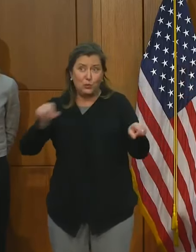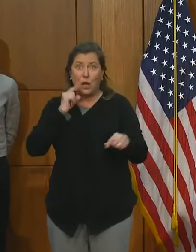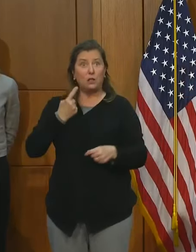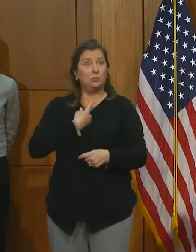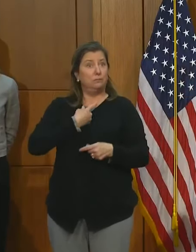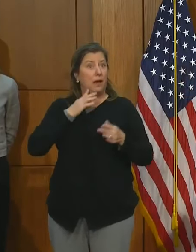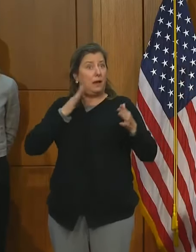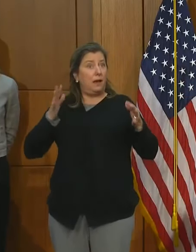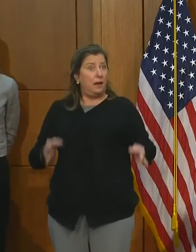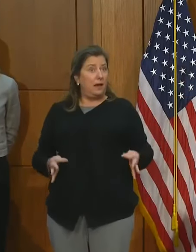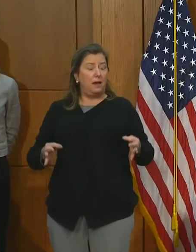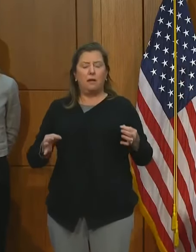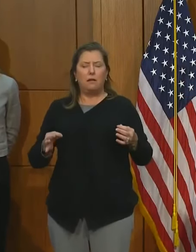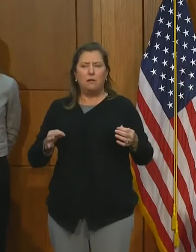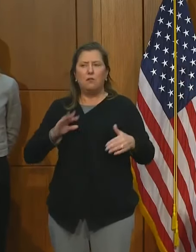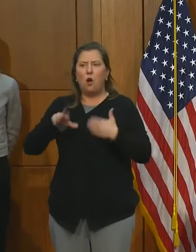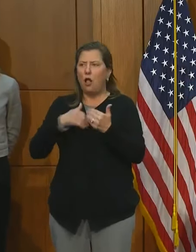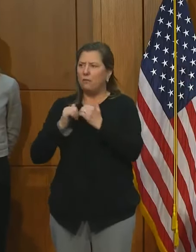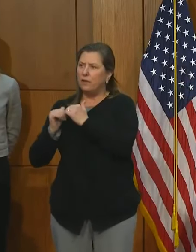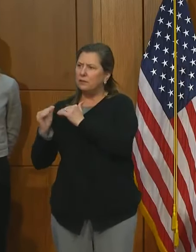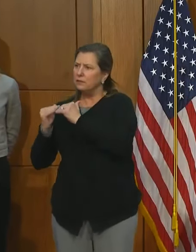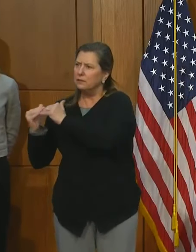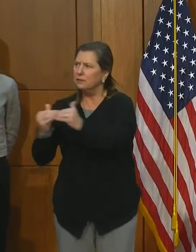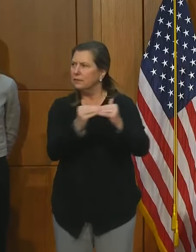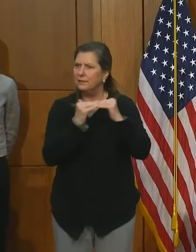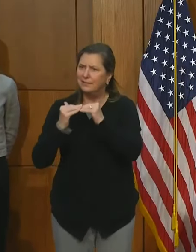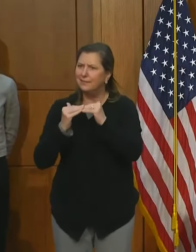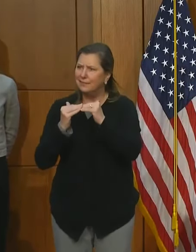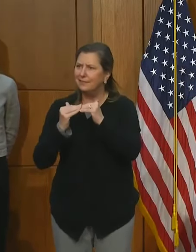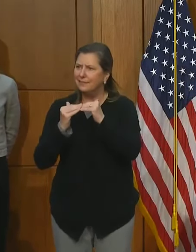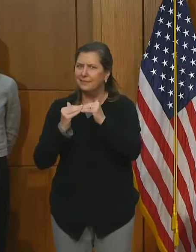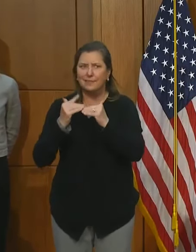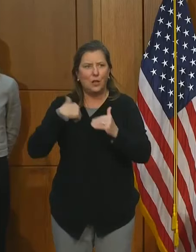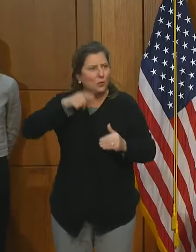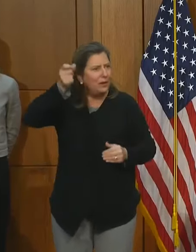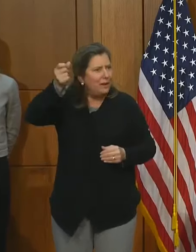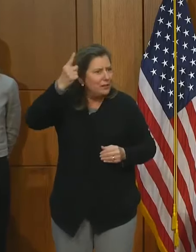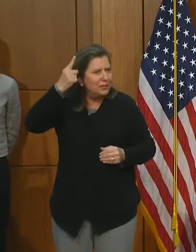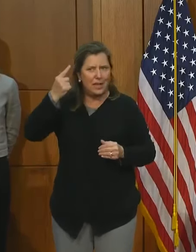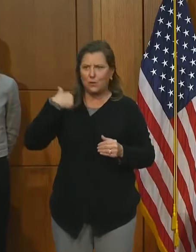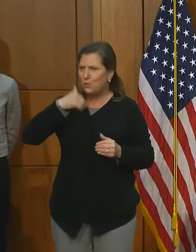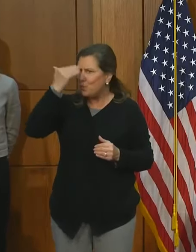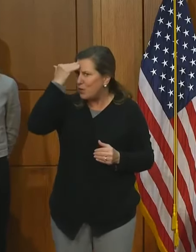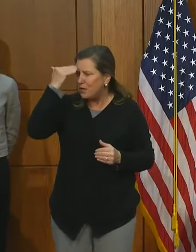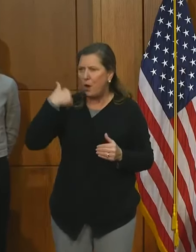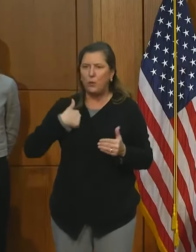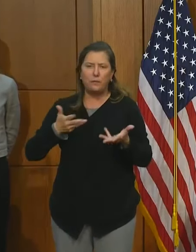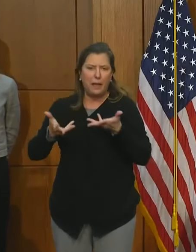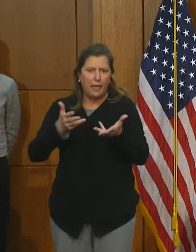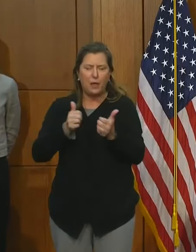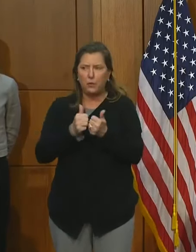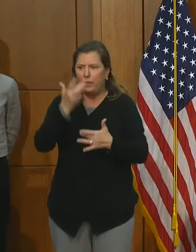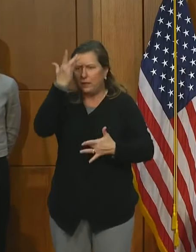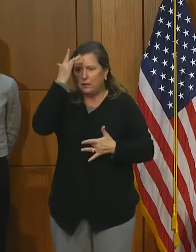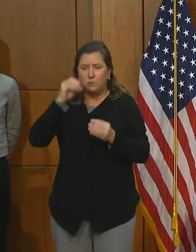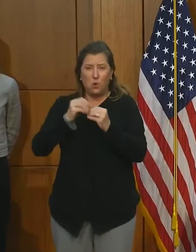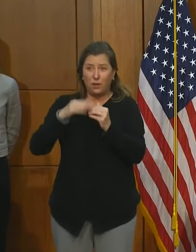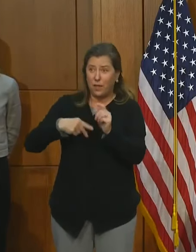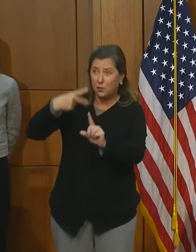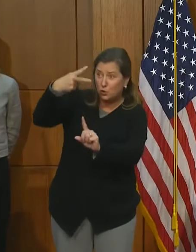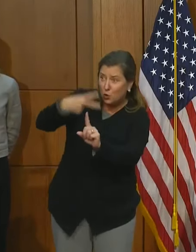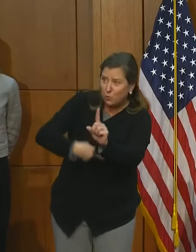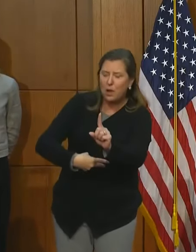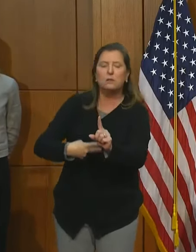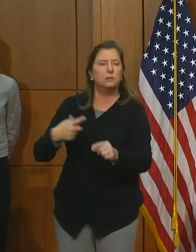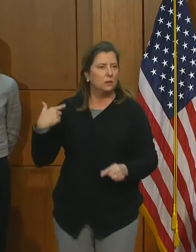other. It's in all of our hands, and we understand now. We've been dealing with this virus for more than 2 months.